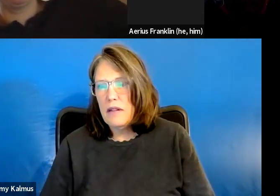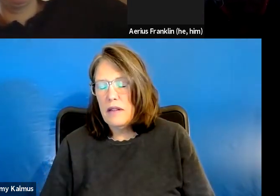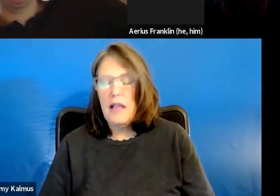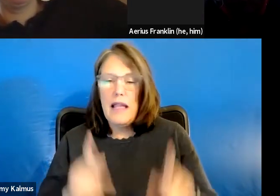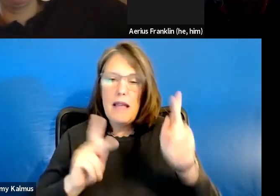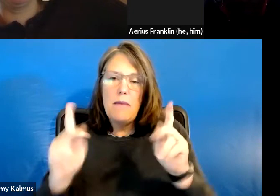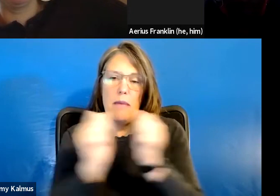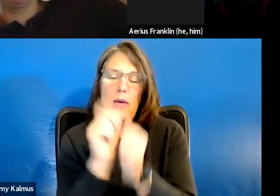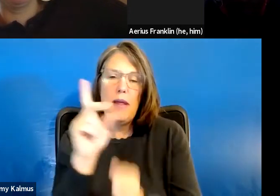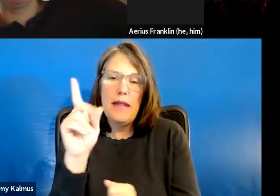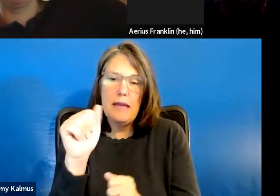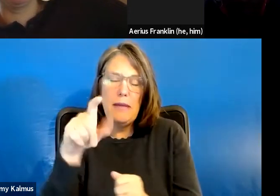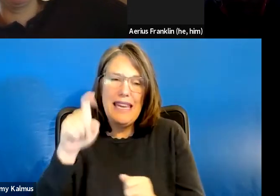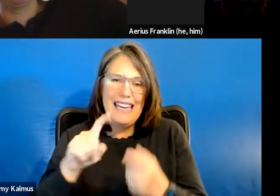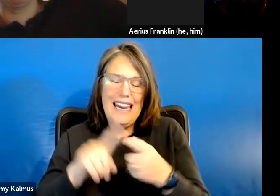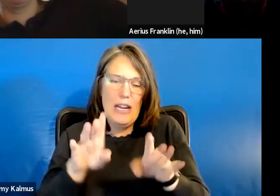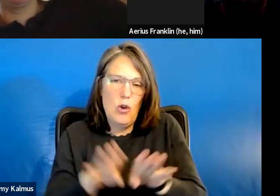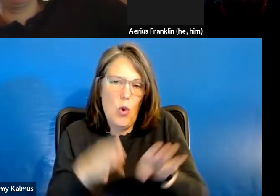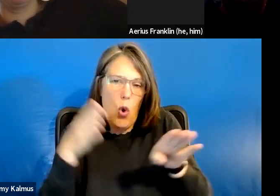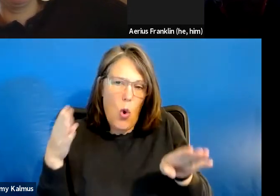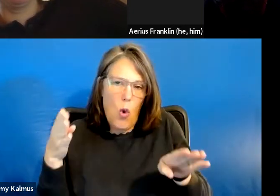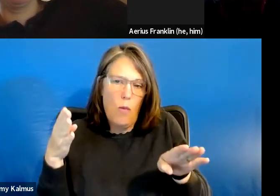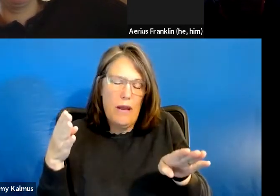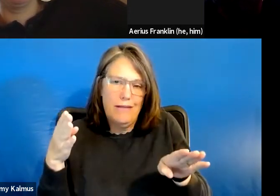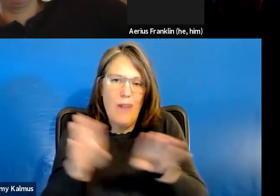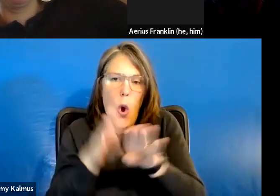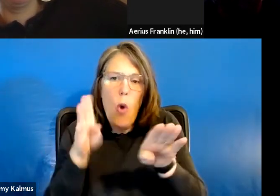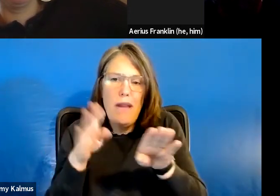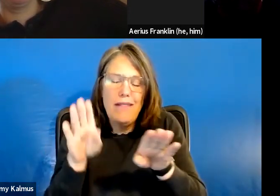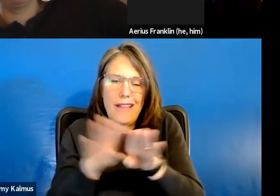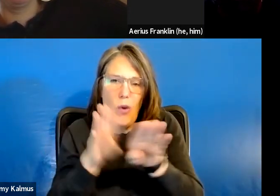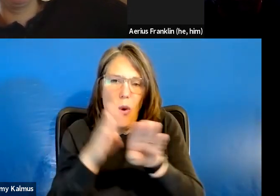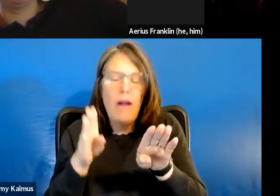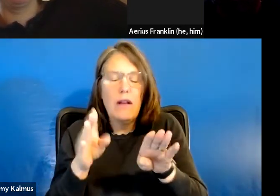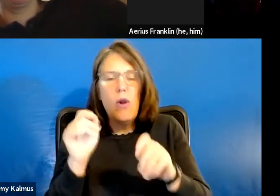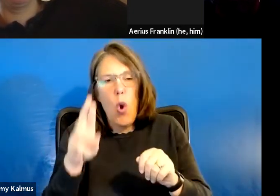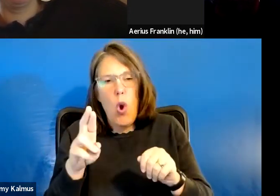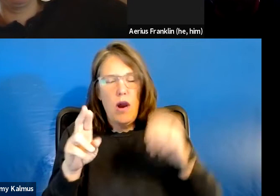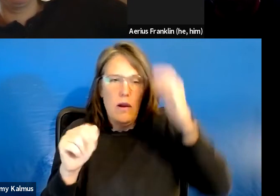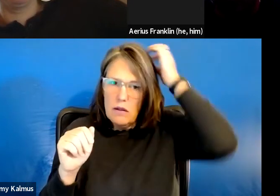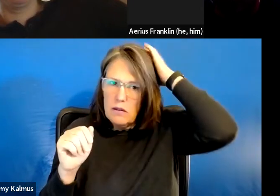people with disabilities needing to open a door, or I